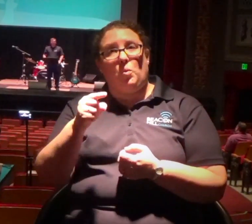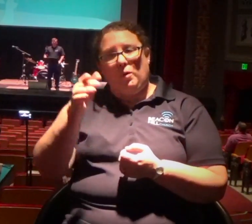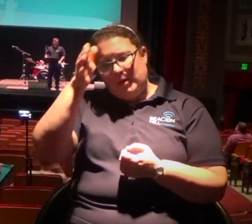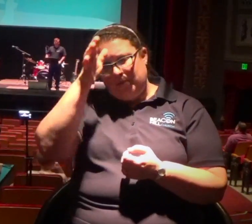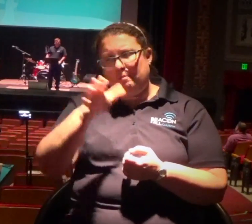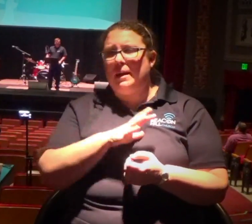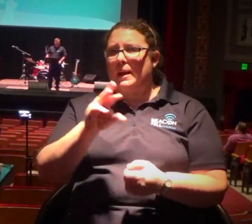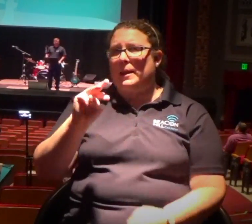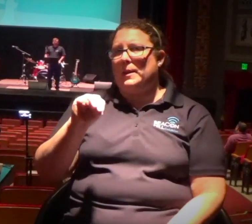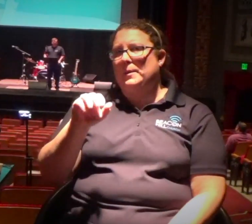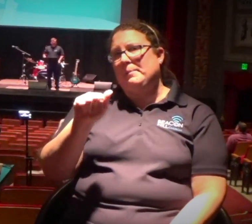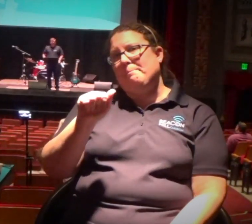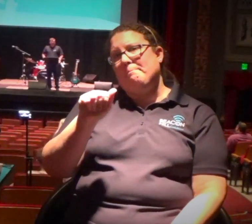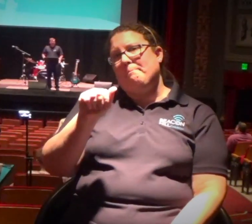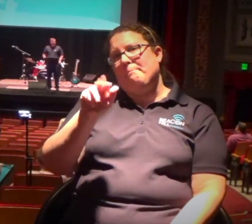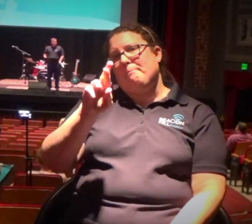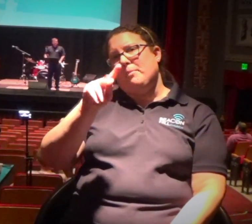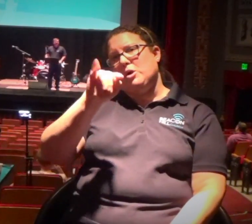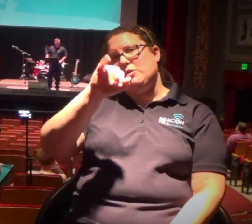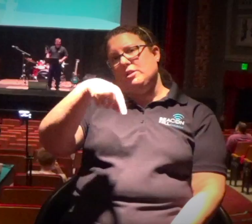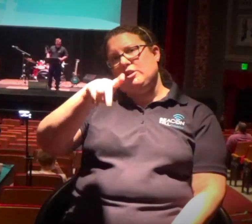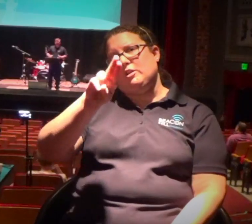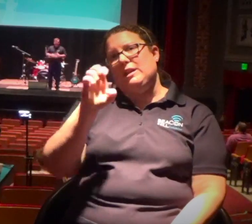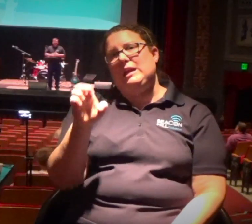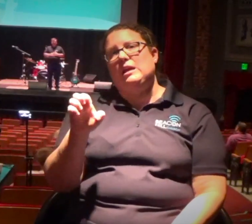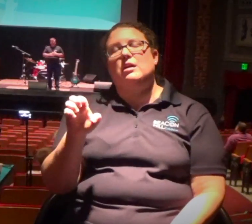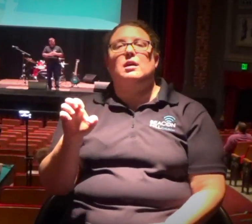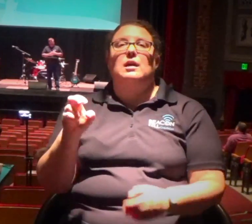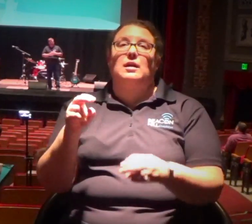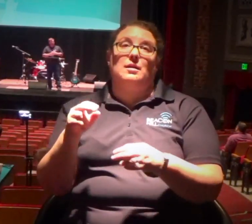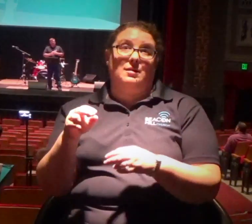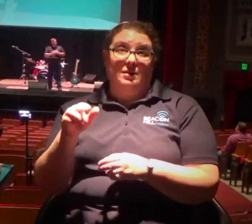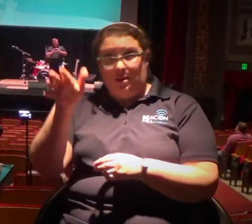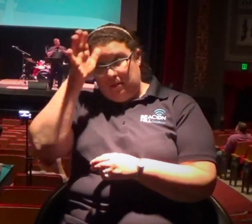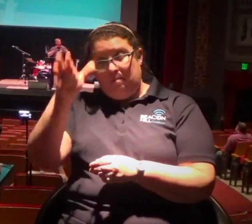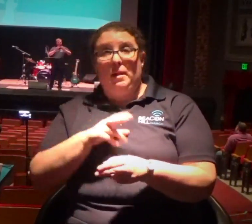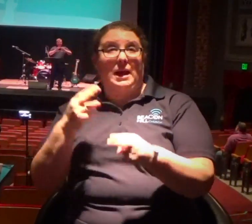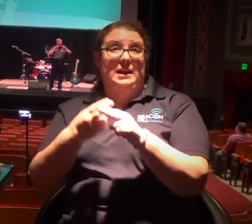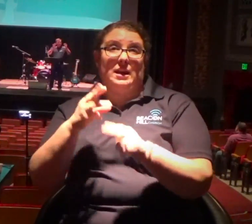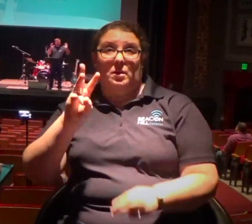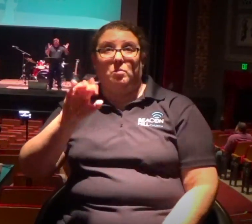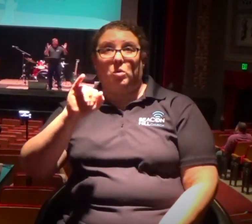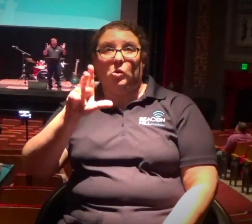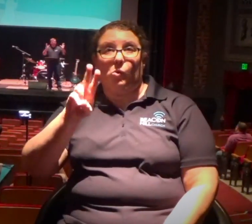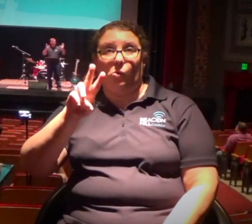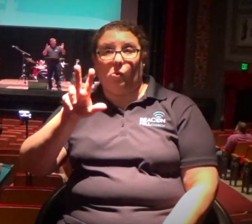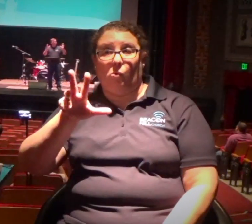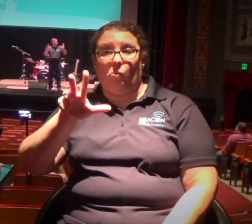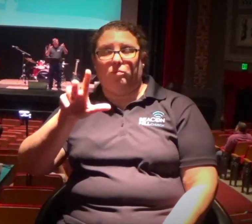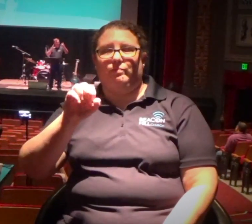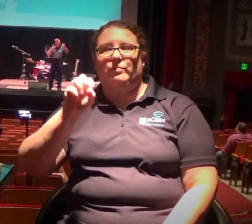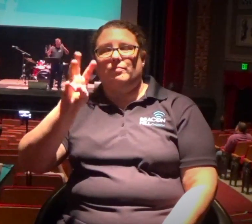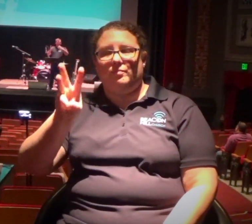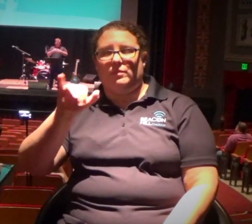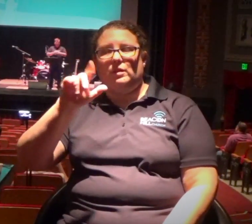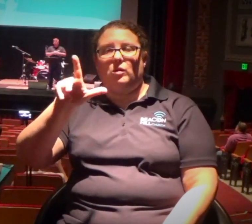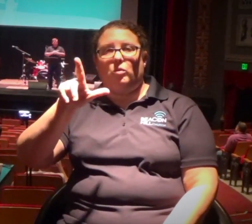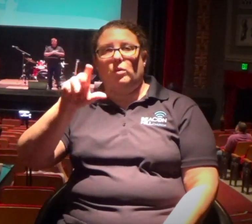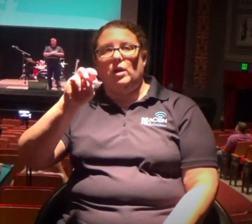Martinique. The first time that I met him, he literally runs this bar in Martinique right by the prostitution zone.